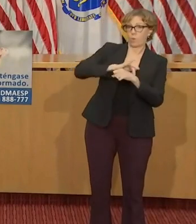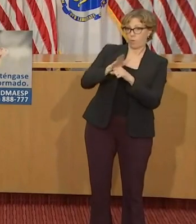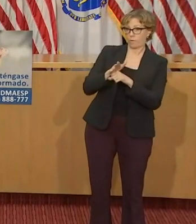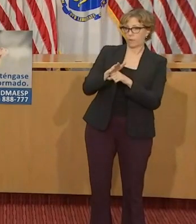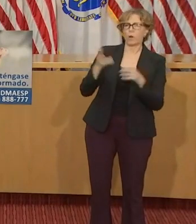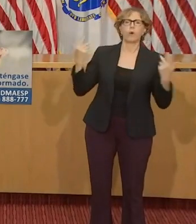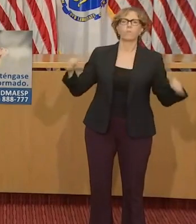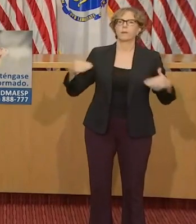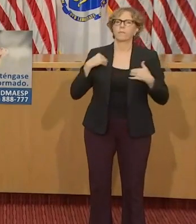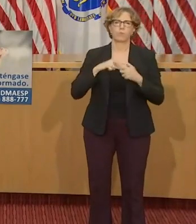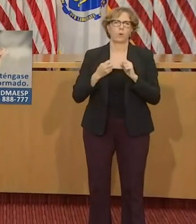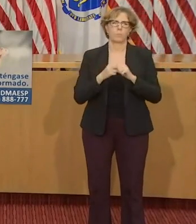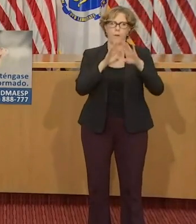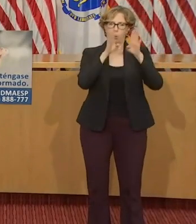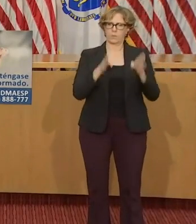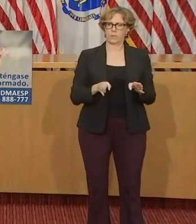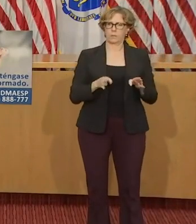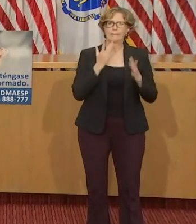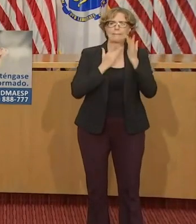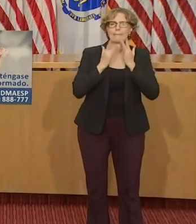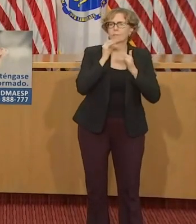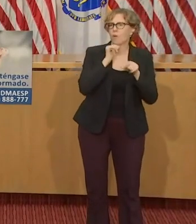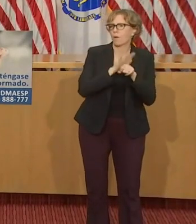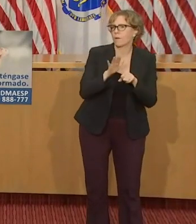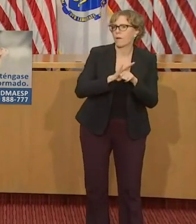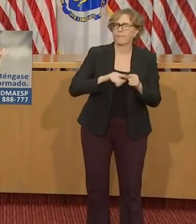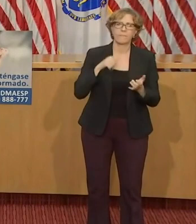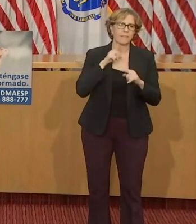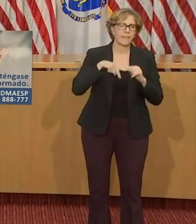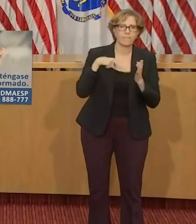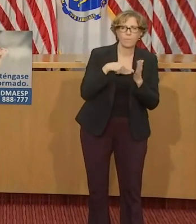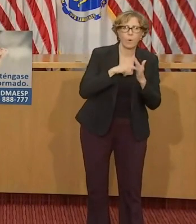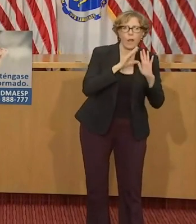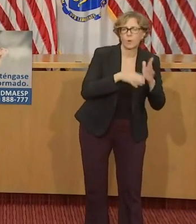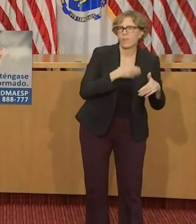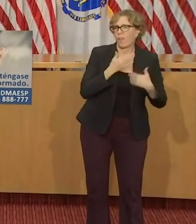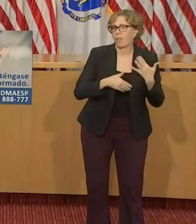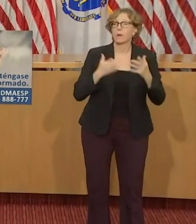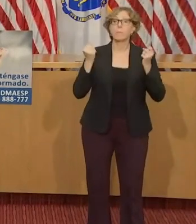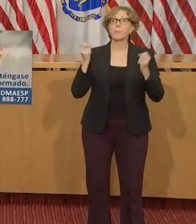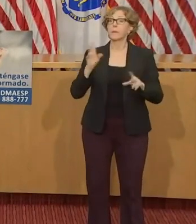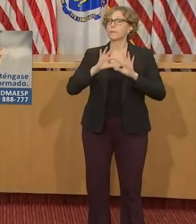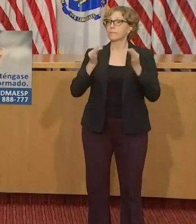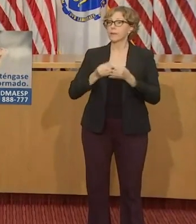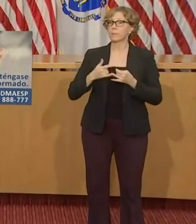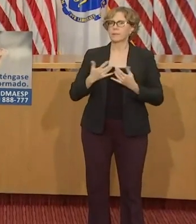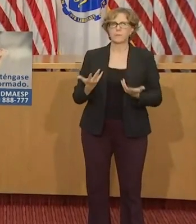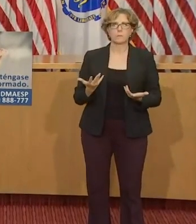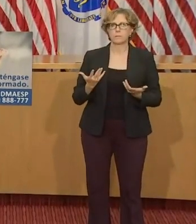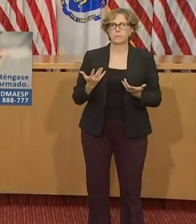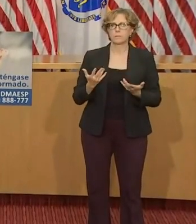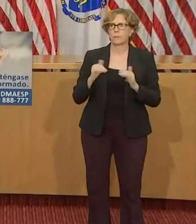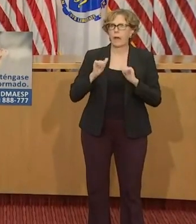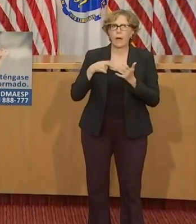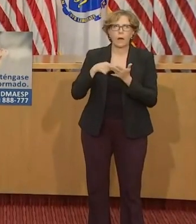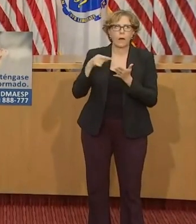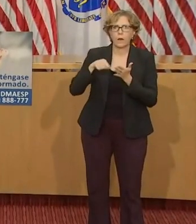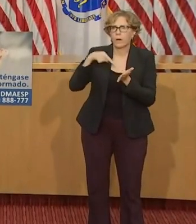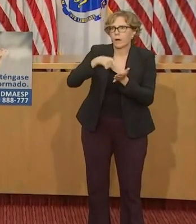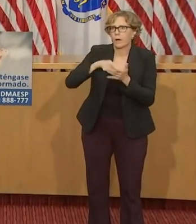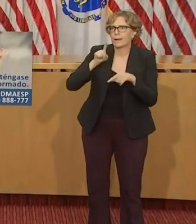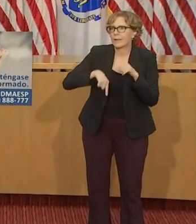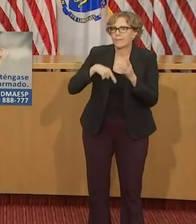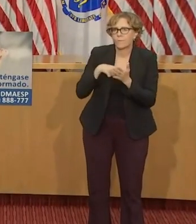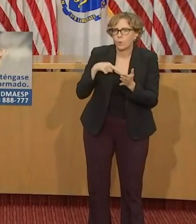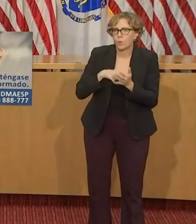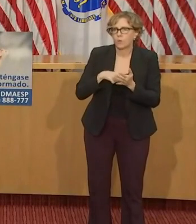14-day directive if you travel from anywhere outside of New England or New York or New Jersey, back here to Massachusetts. Also, just